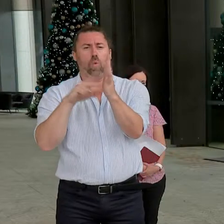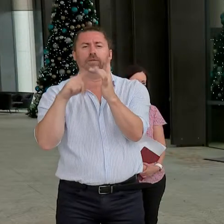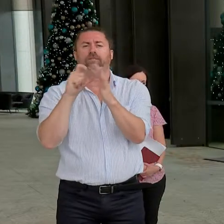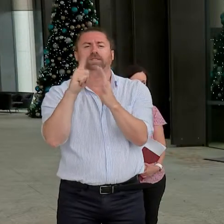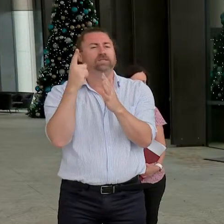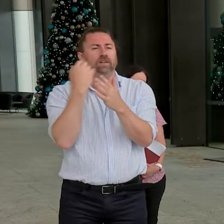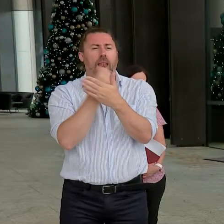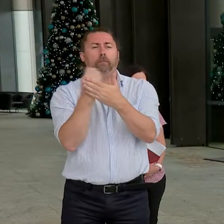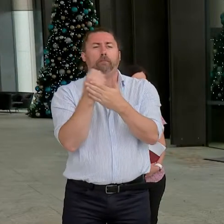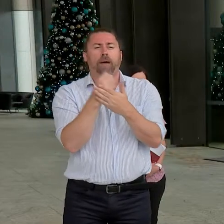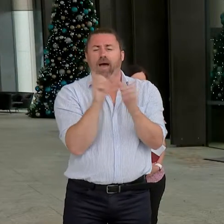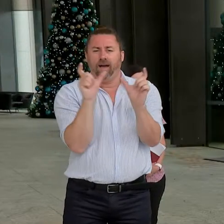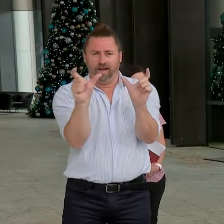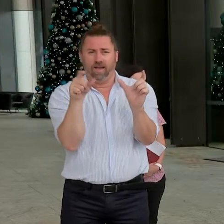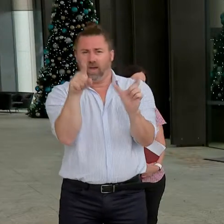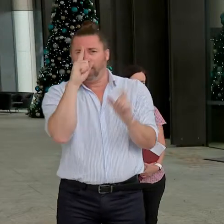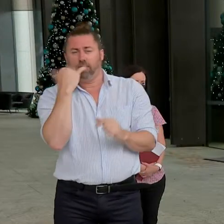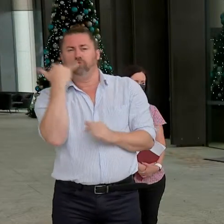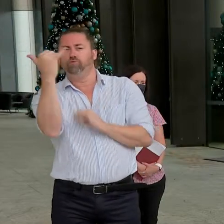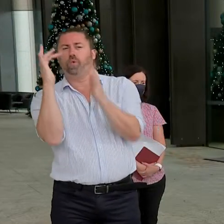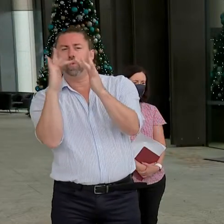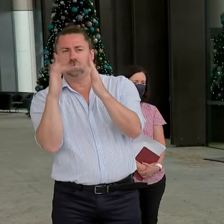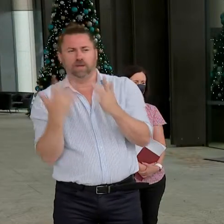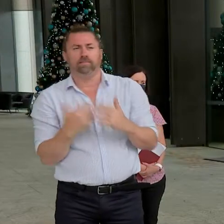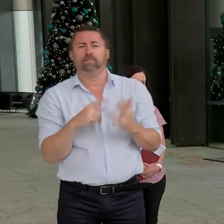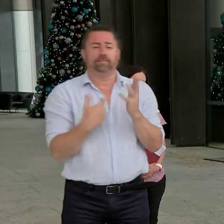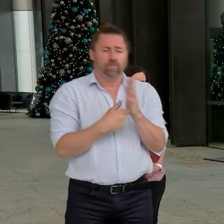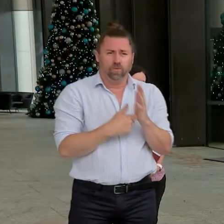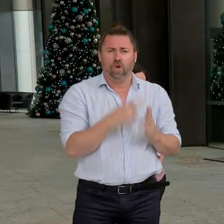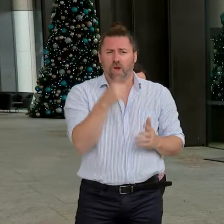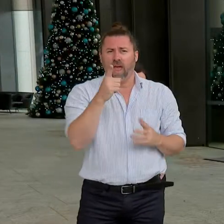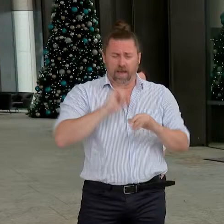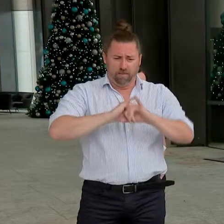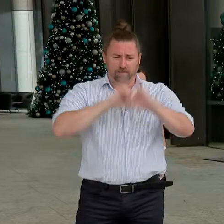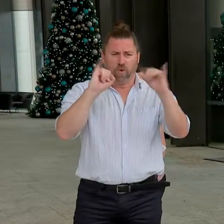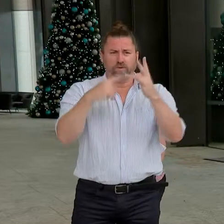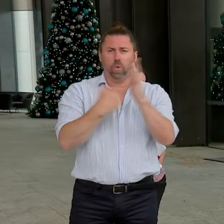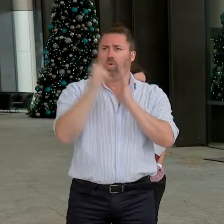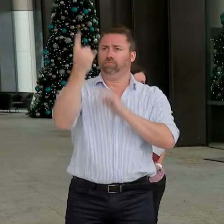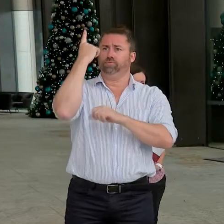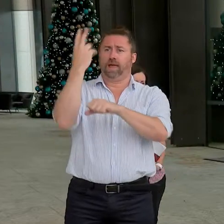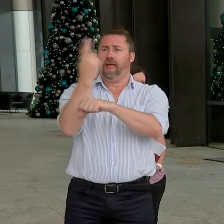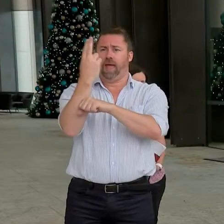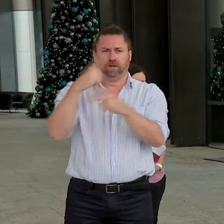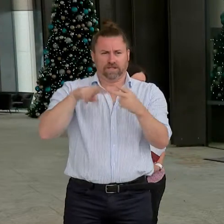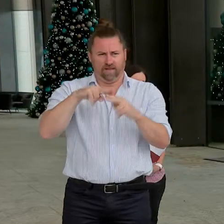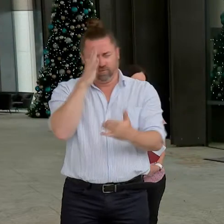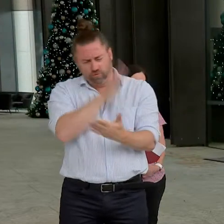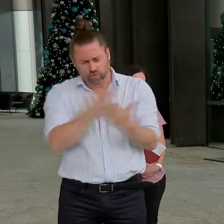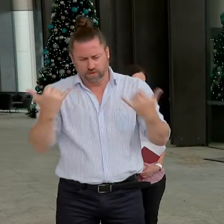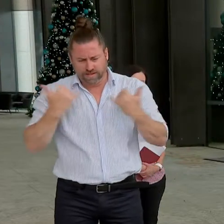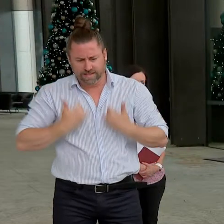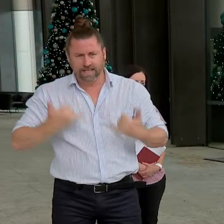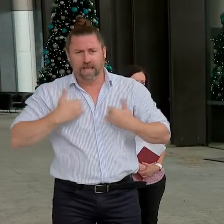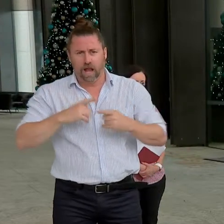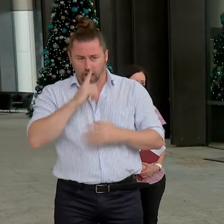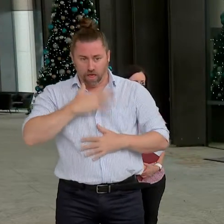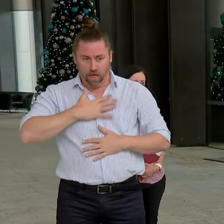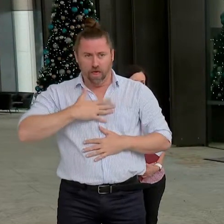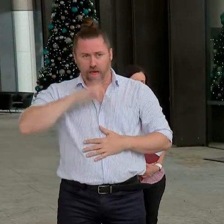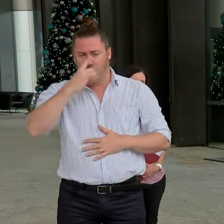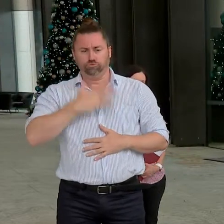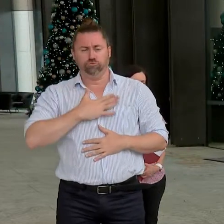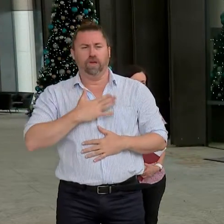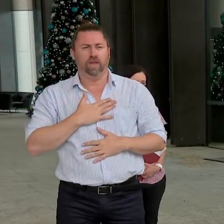you only need to go to the emergency department or dial 000 if you have significant symptoms like breathlessness. So more information about that